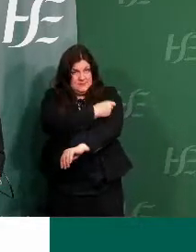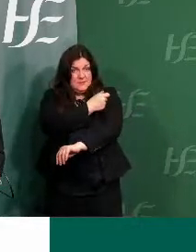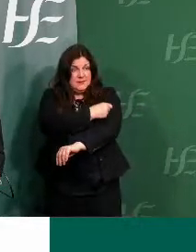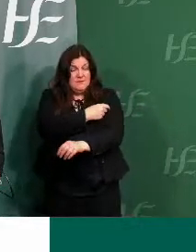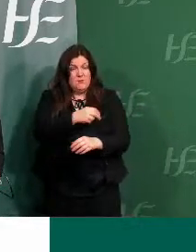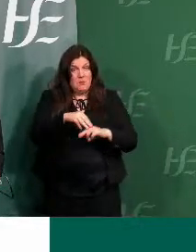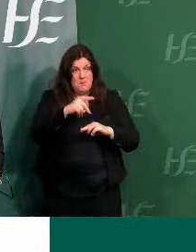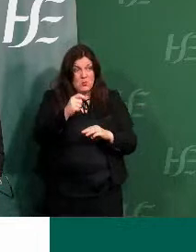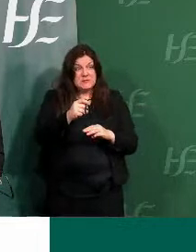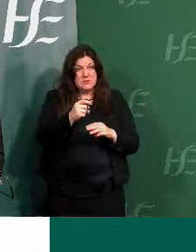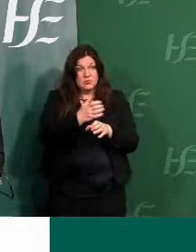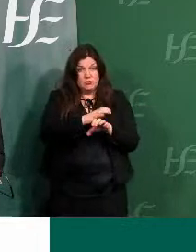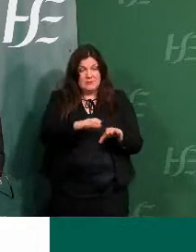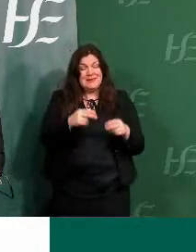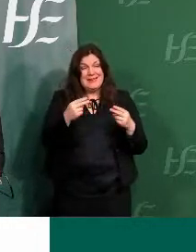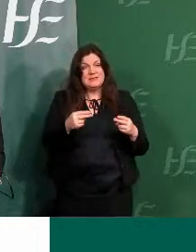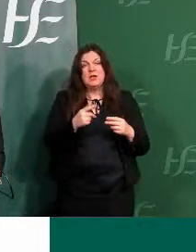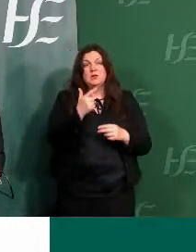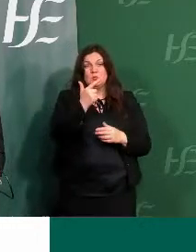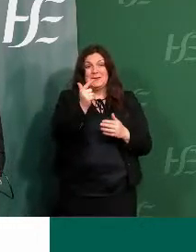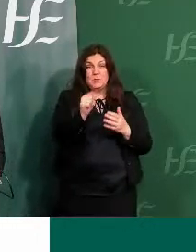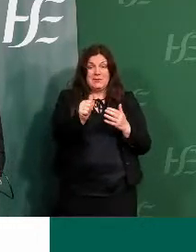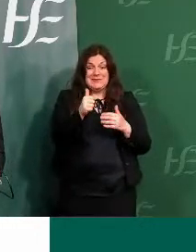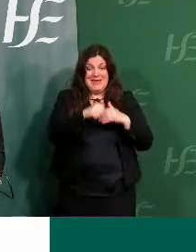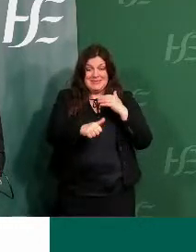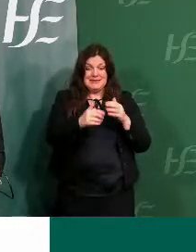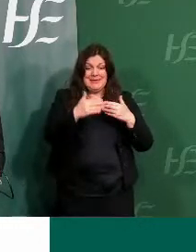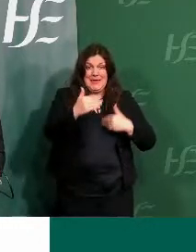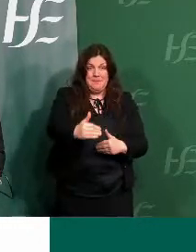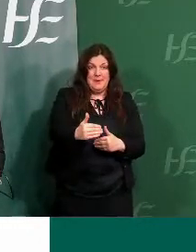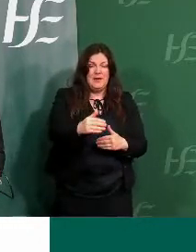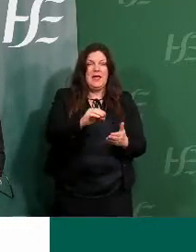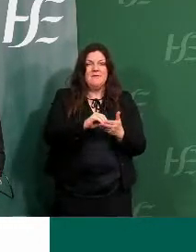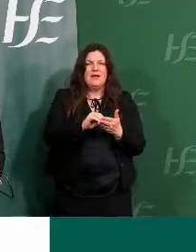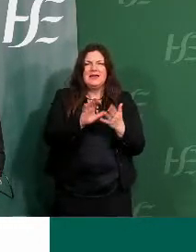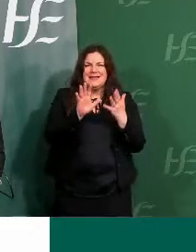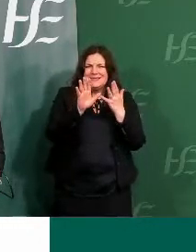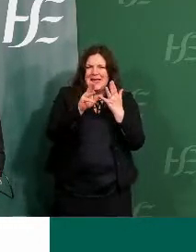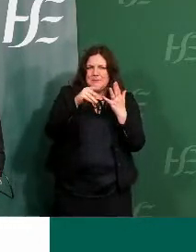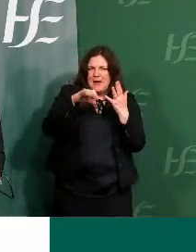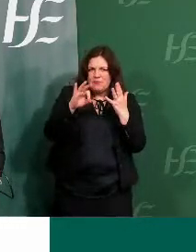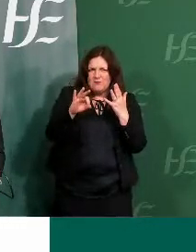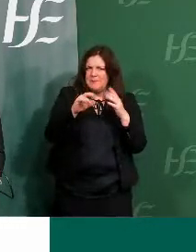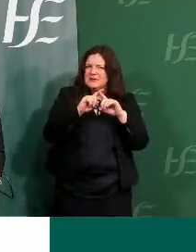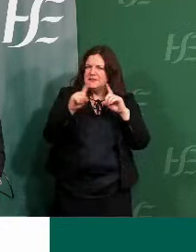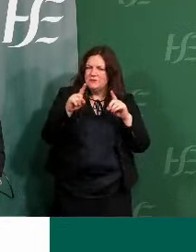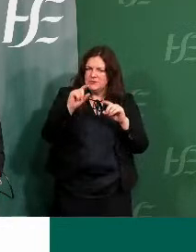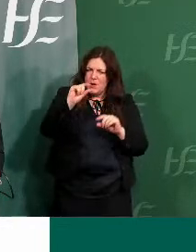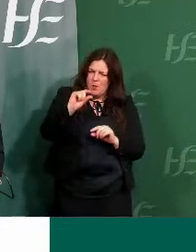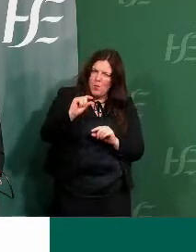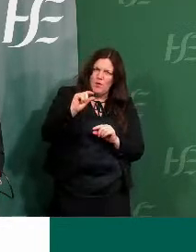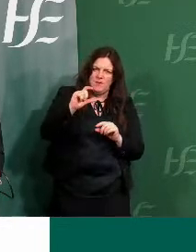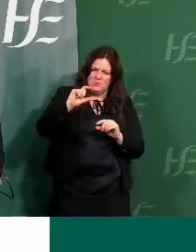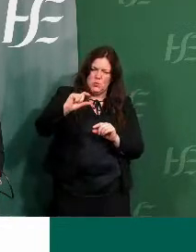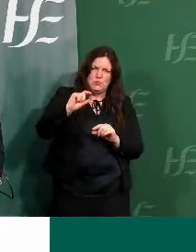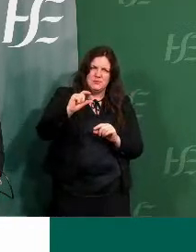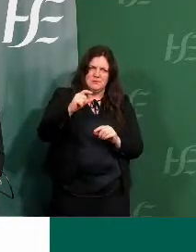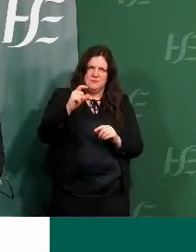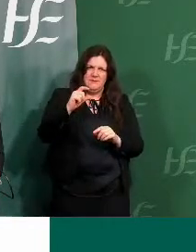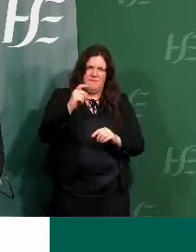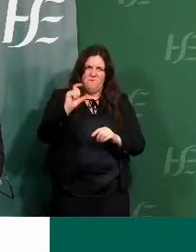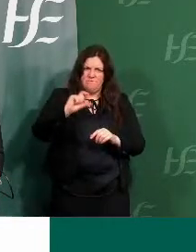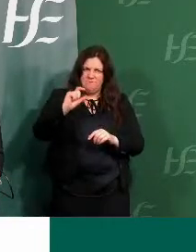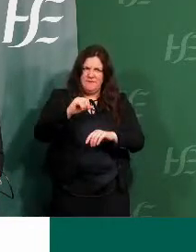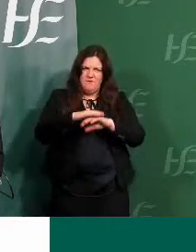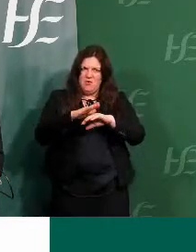so they need to be given 2 doses 21 days apart, but it's a 10 microgram dose, which is lower than the adult dose. And those children who have